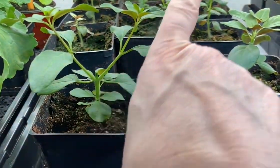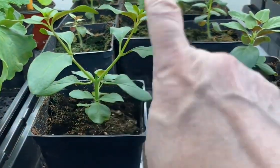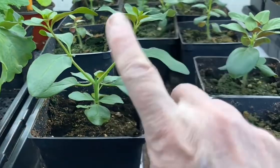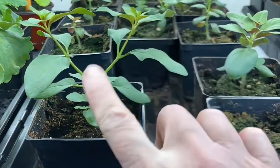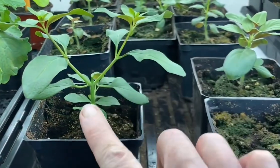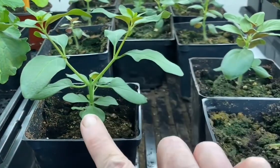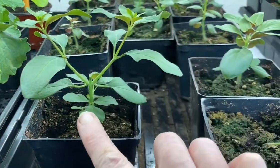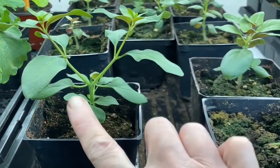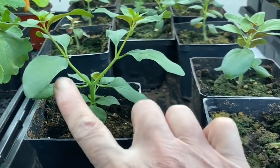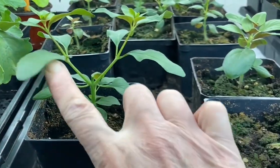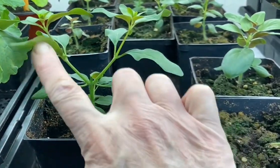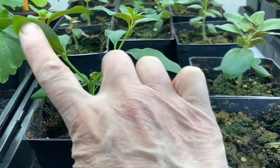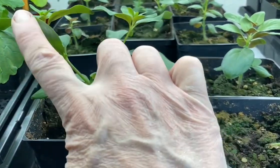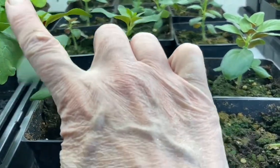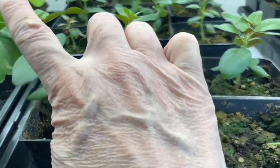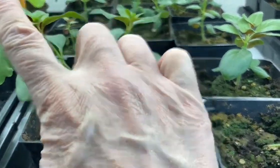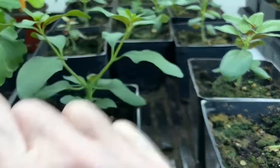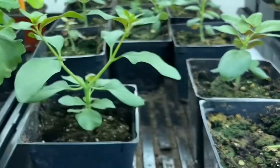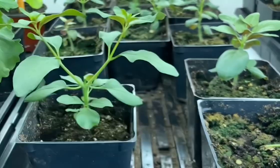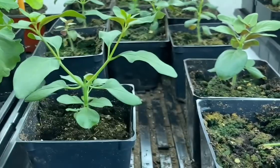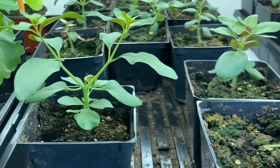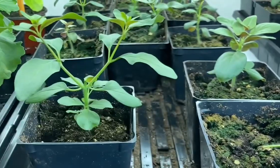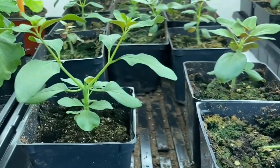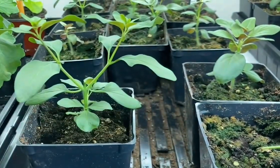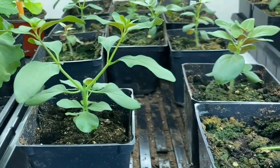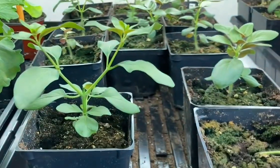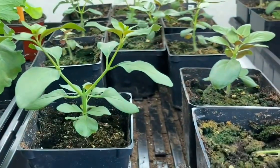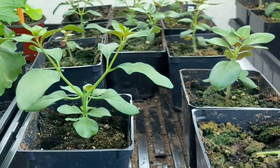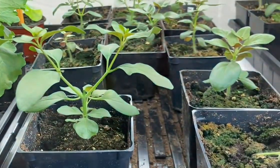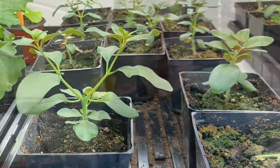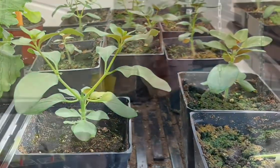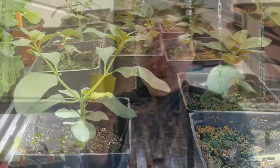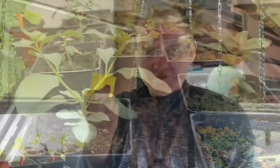We cut out the center and it sent out 2 branches.